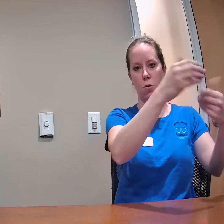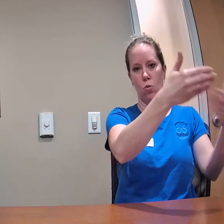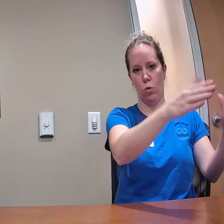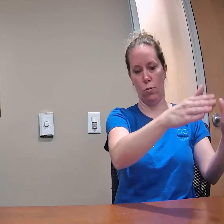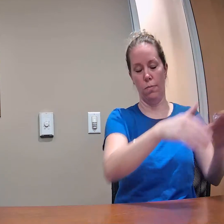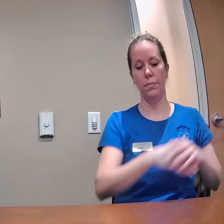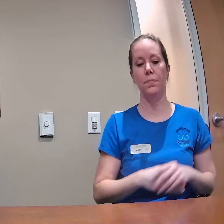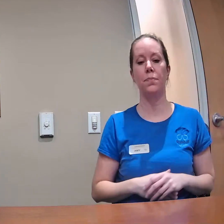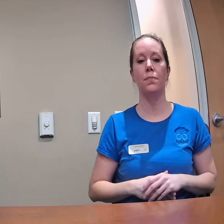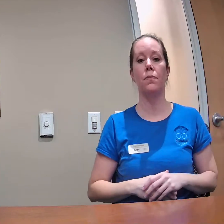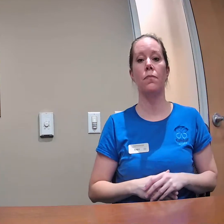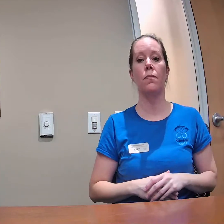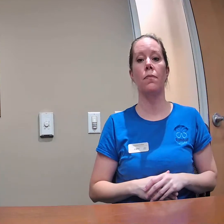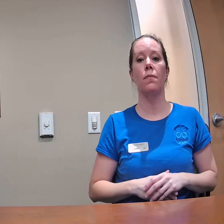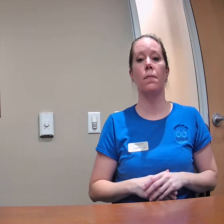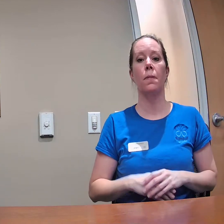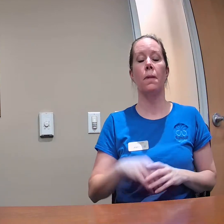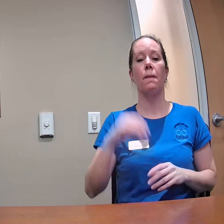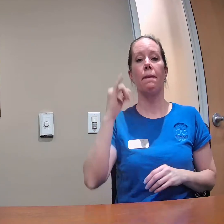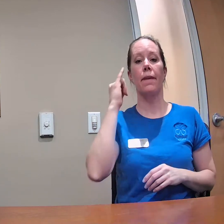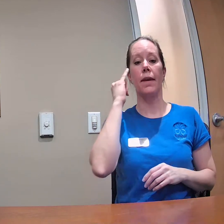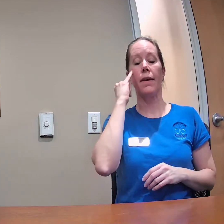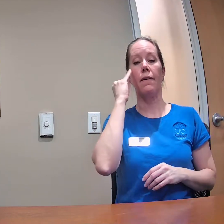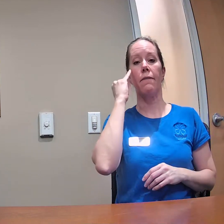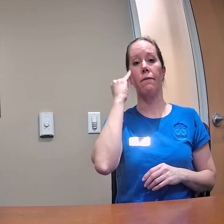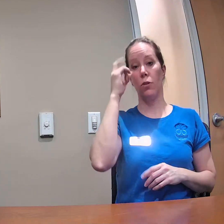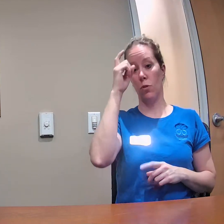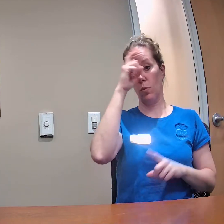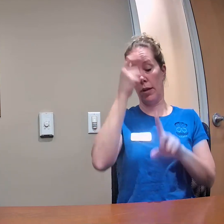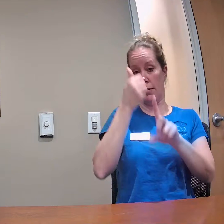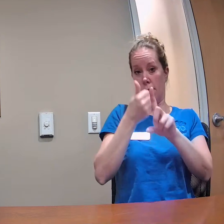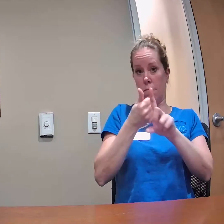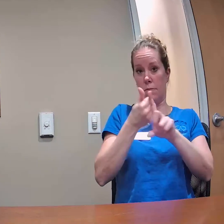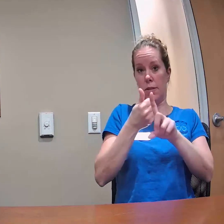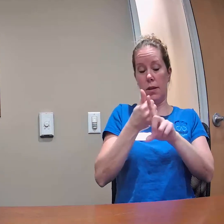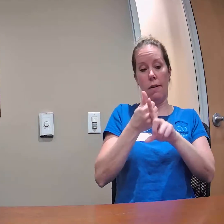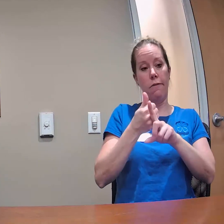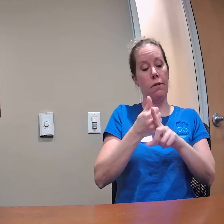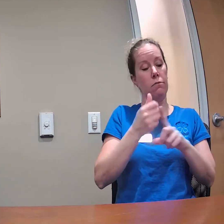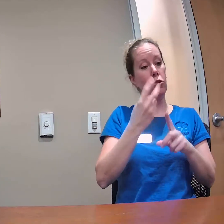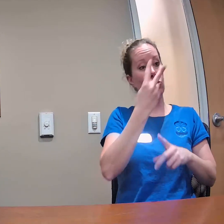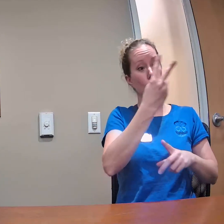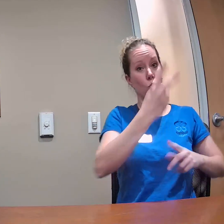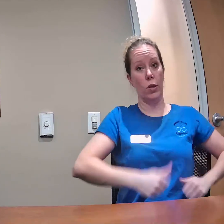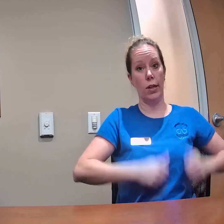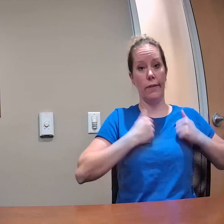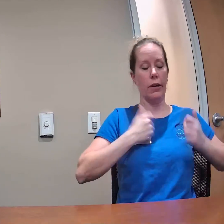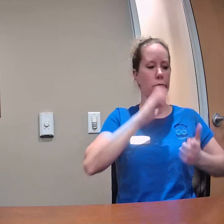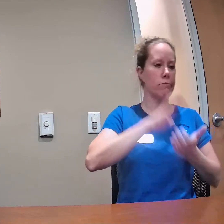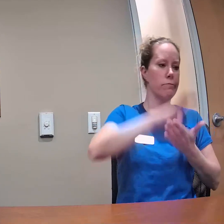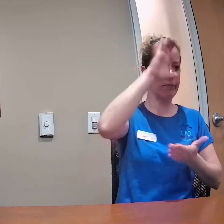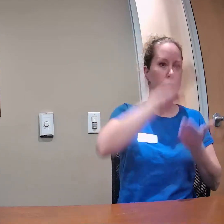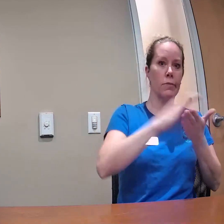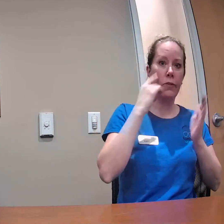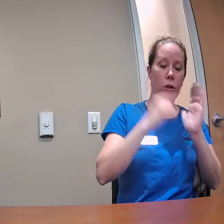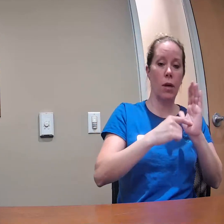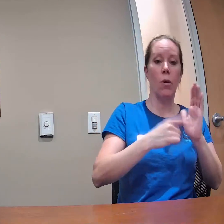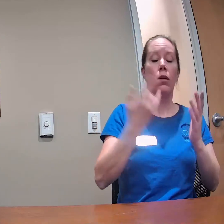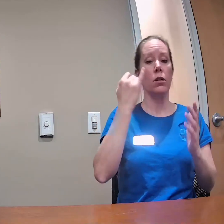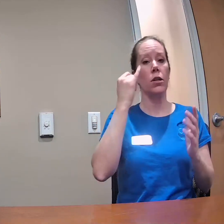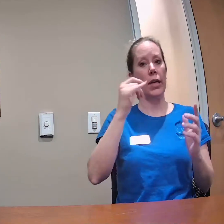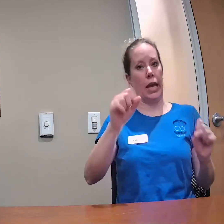that reside in the same home, they may have the same designated caregiver. but